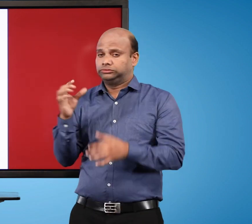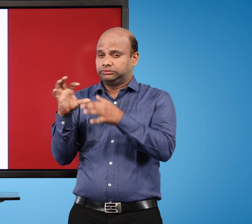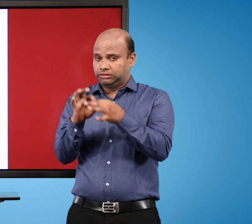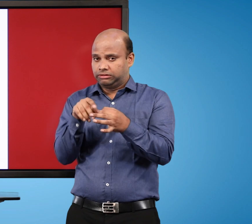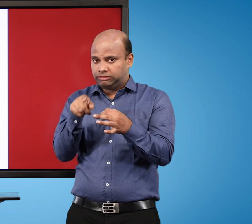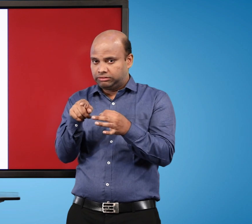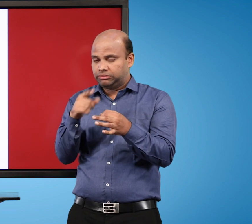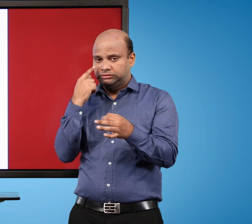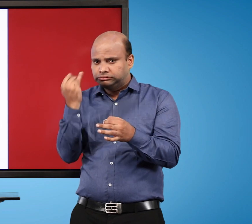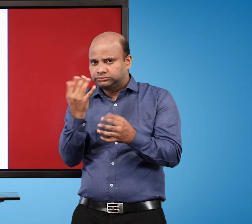Using this, find